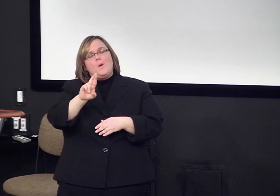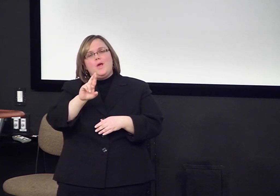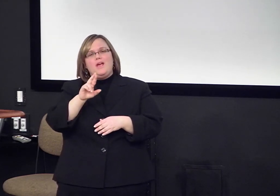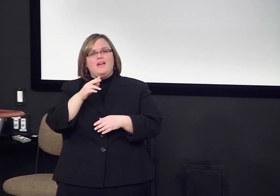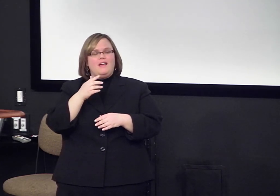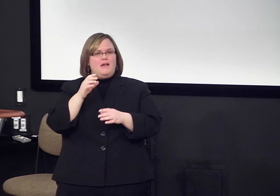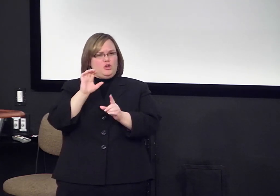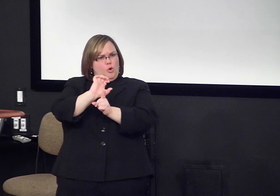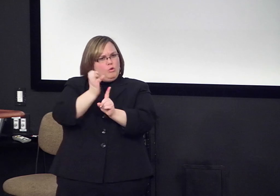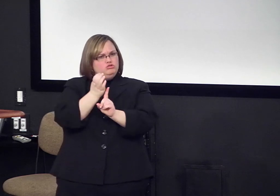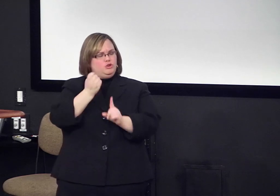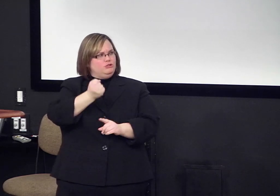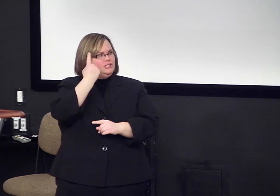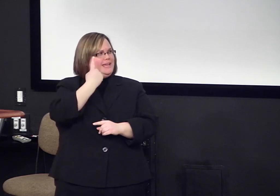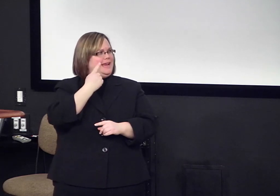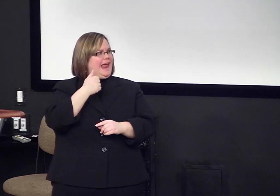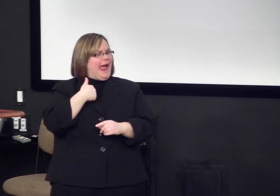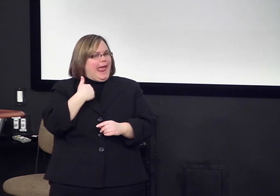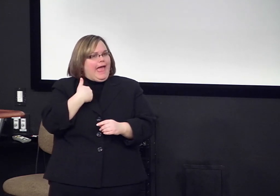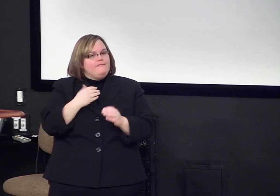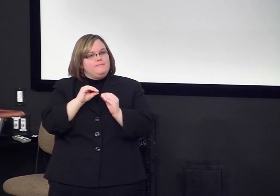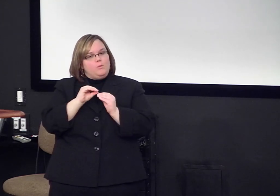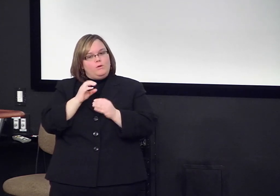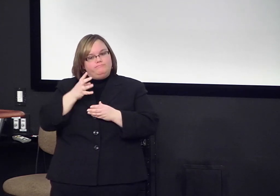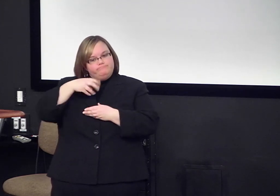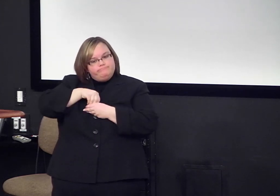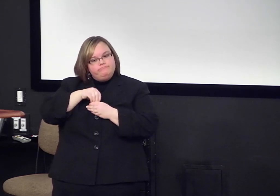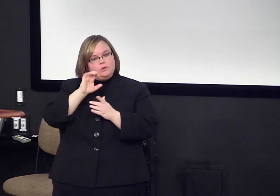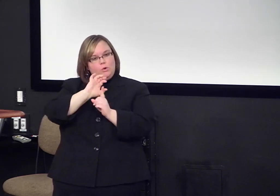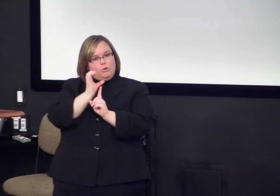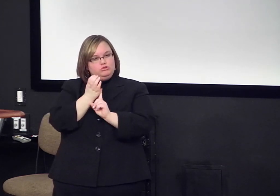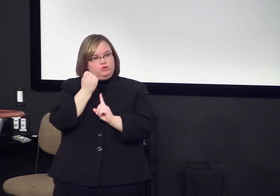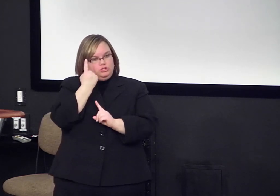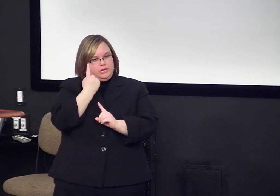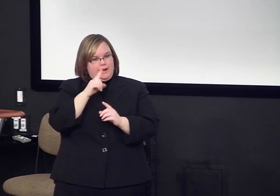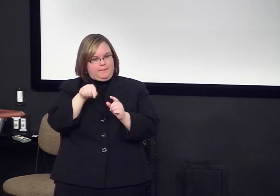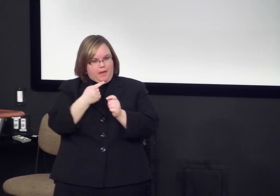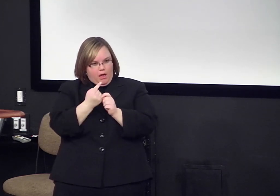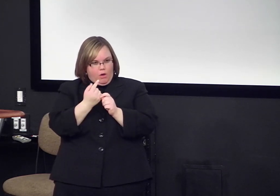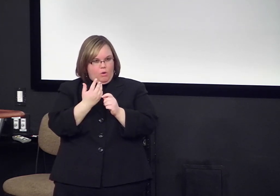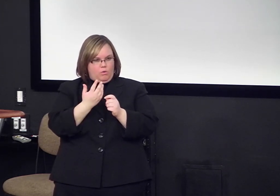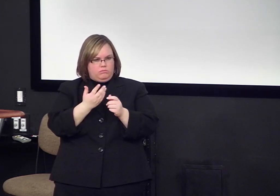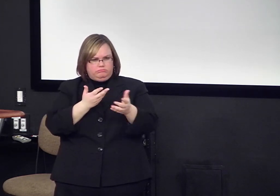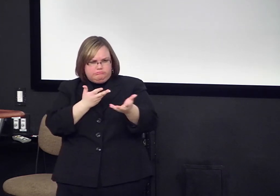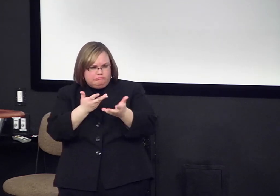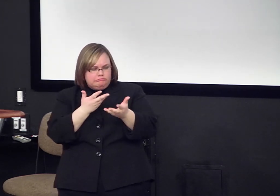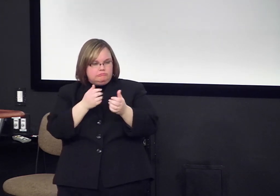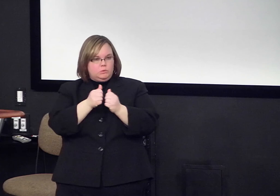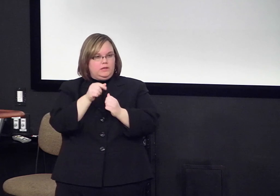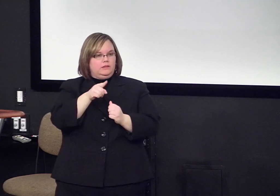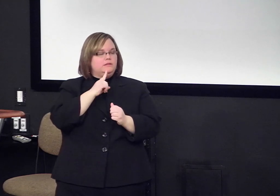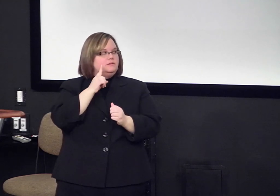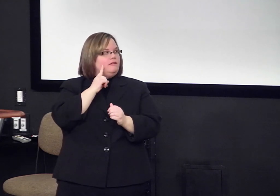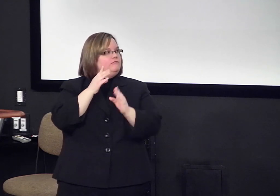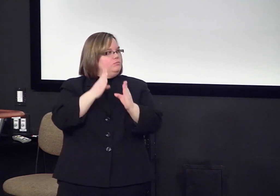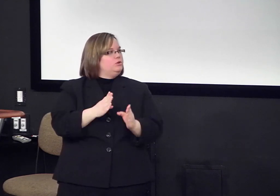person and we start a conversation. I think that as interpreters, there's more